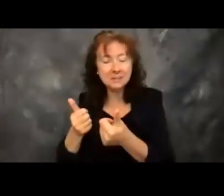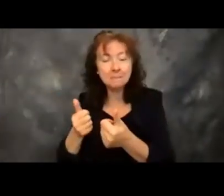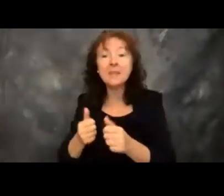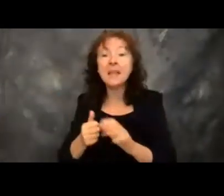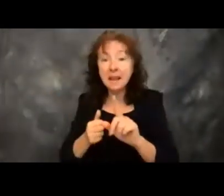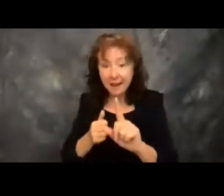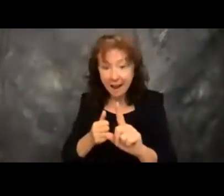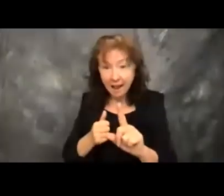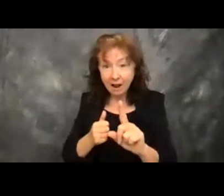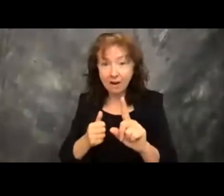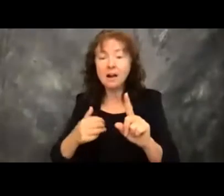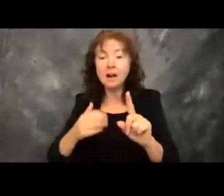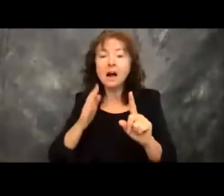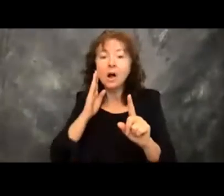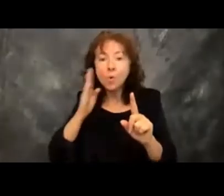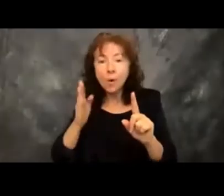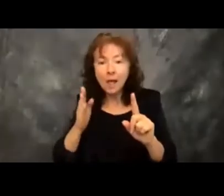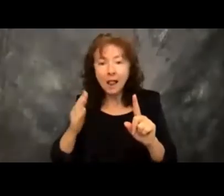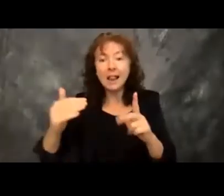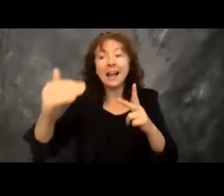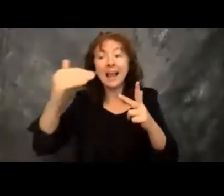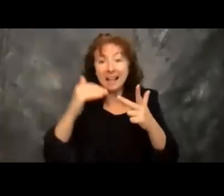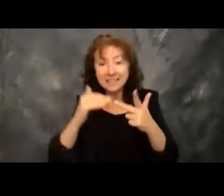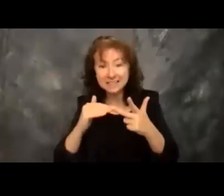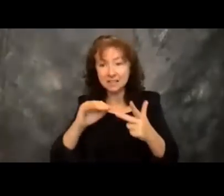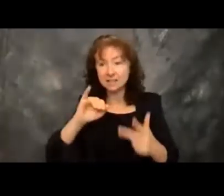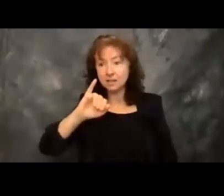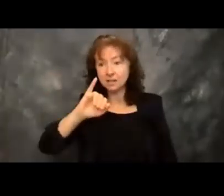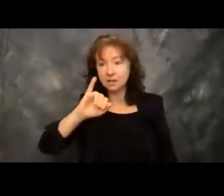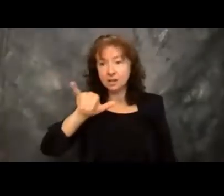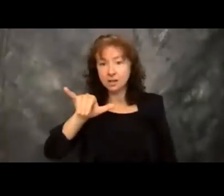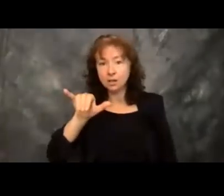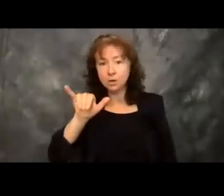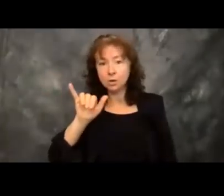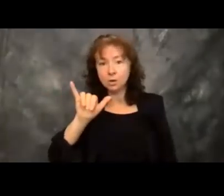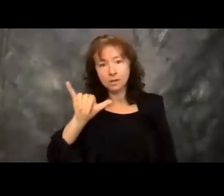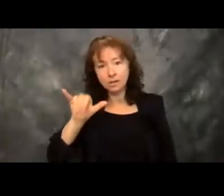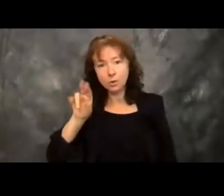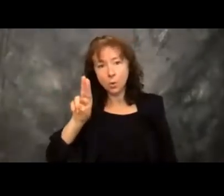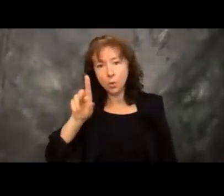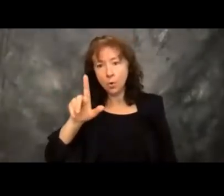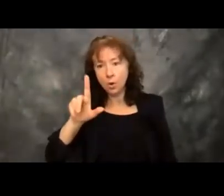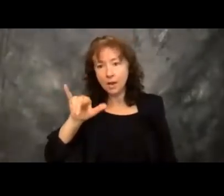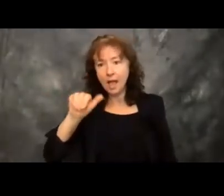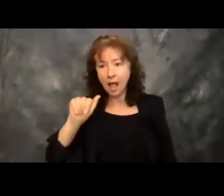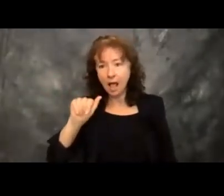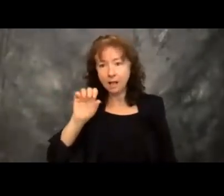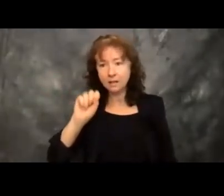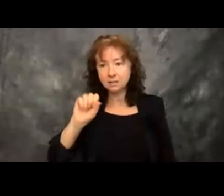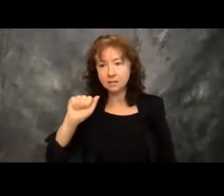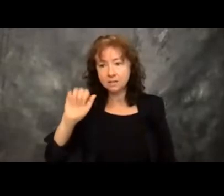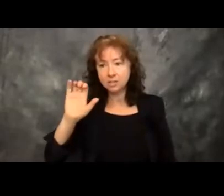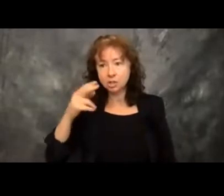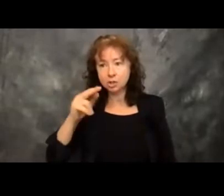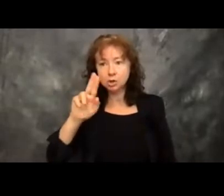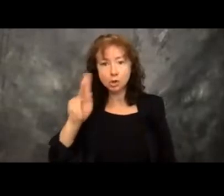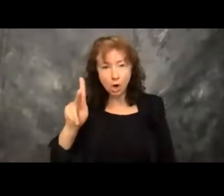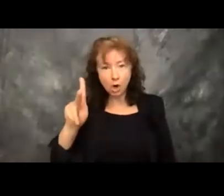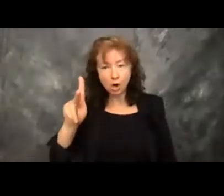to hand over to Yuliia Sachuk from the organization Fight for Right in Ukraine. But before doing